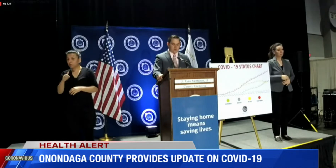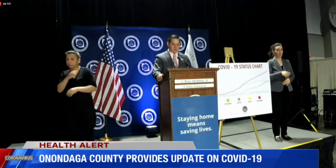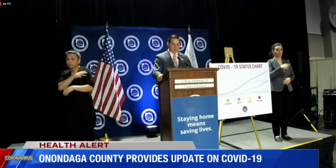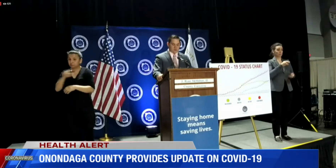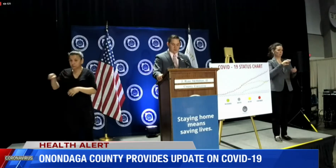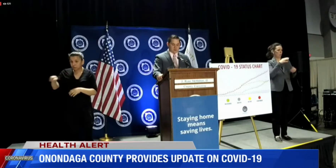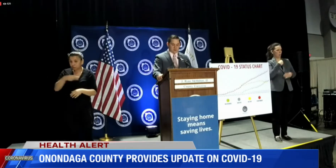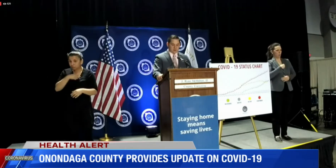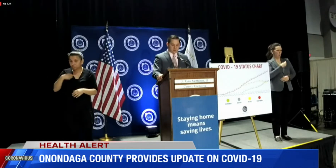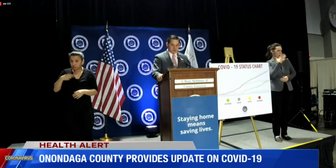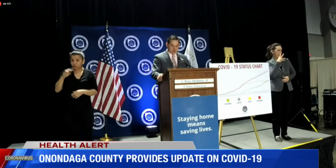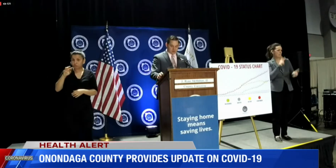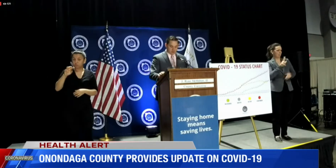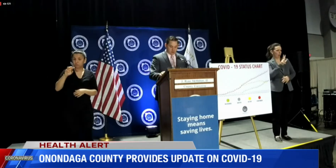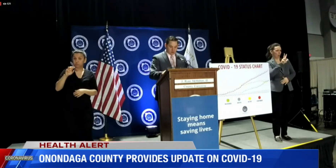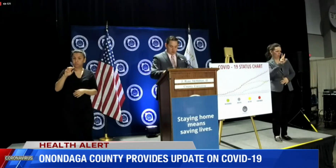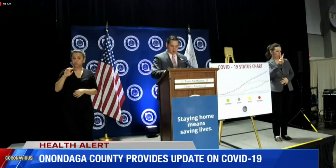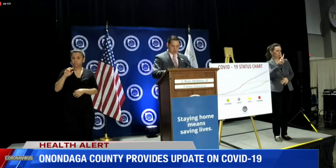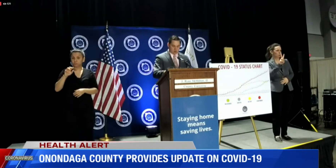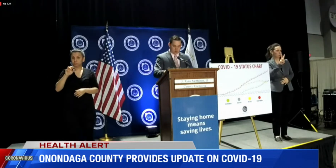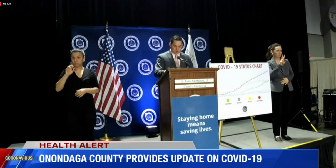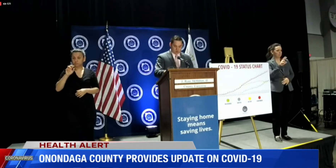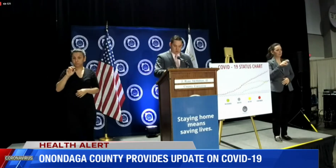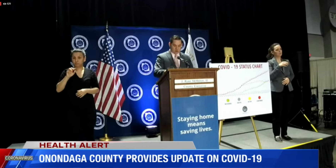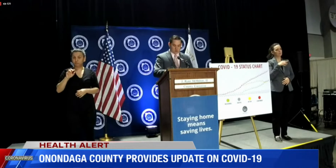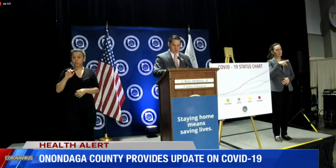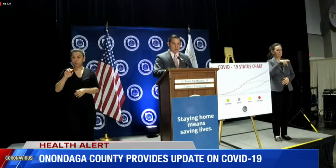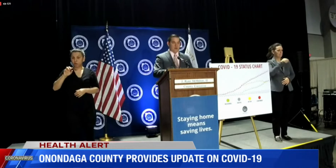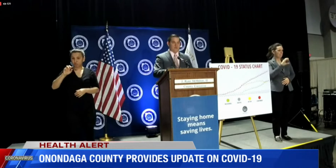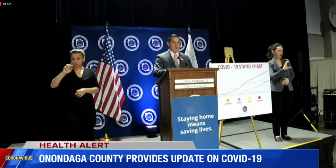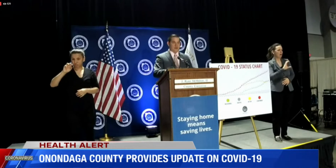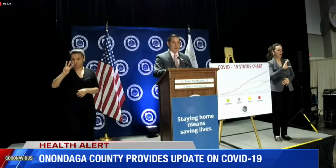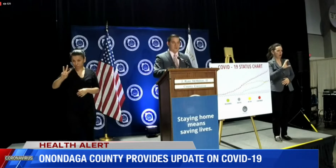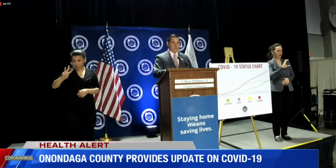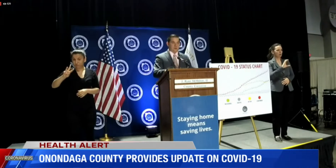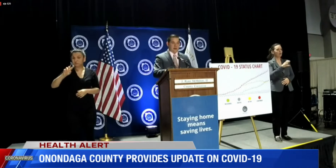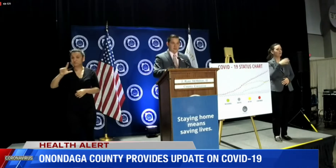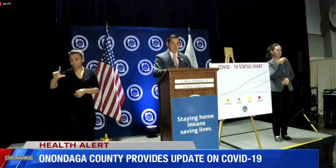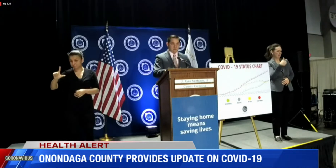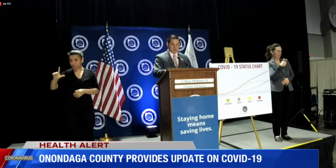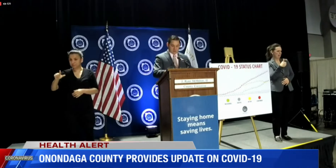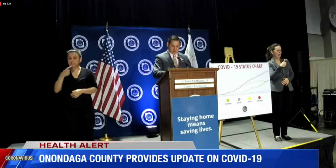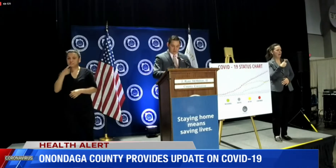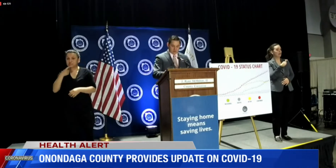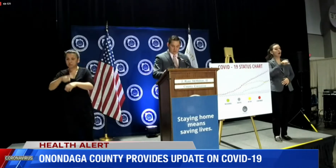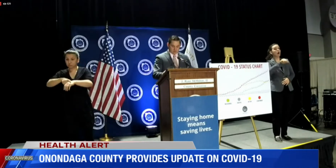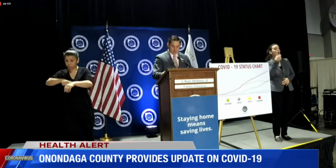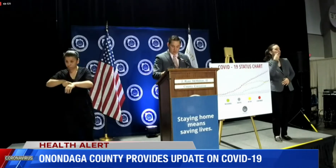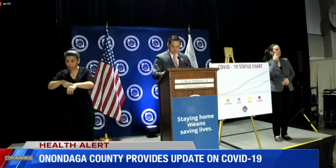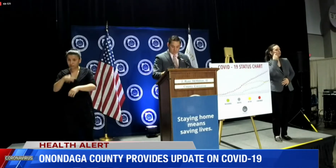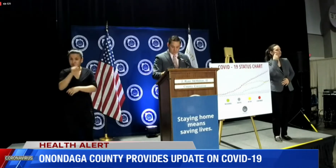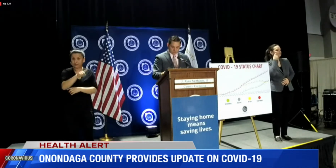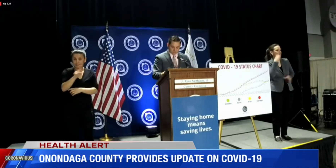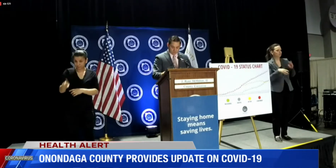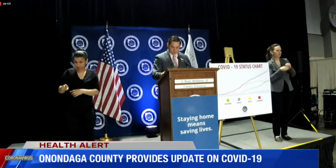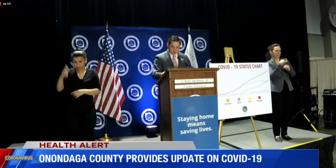another race, and 7 that are unknown. We just don't have all the data from all the hospitals on these 7 individuals